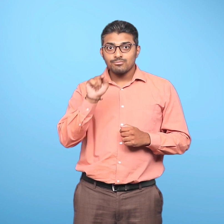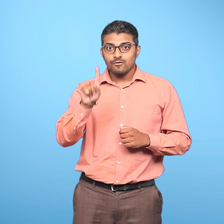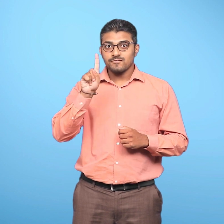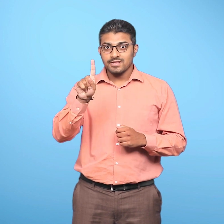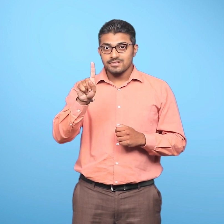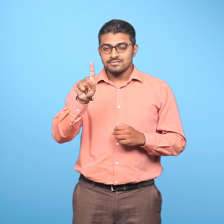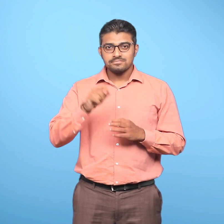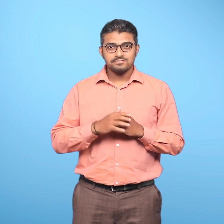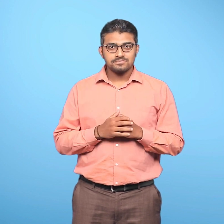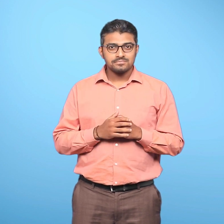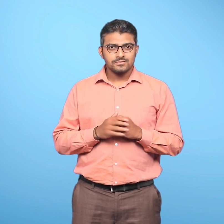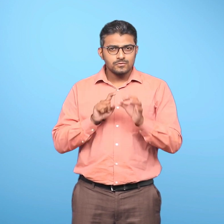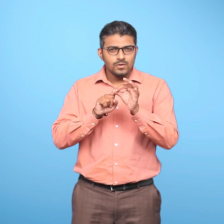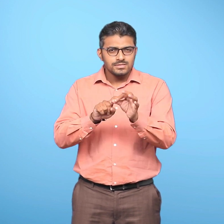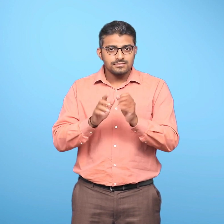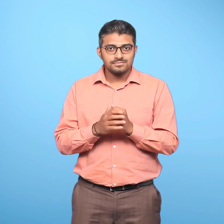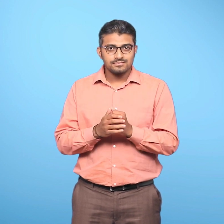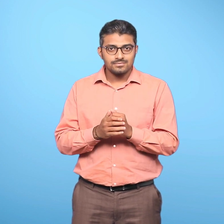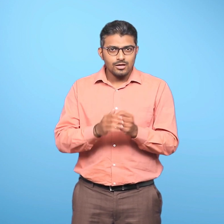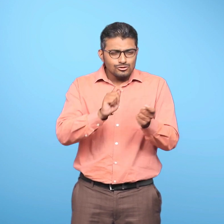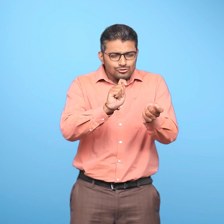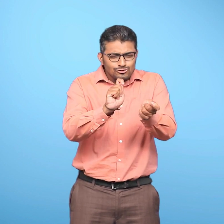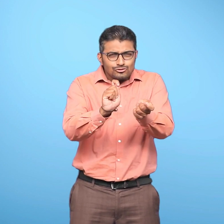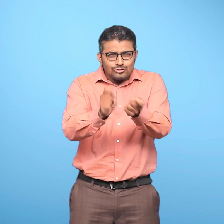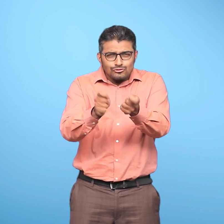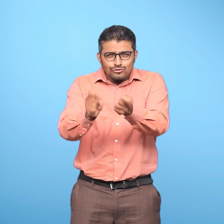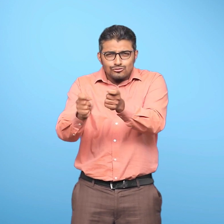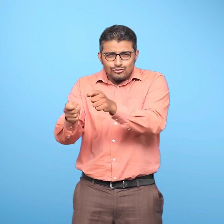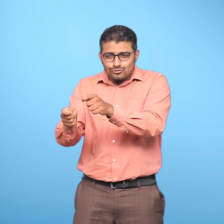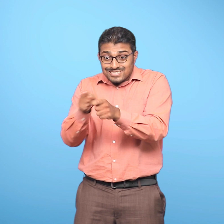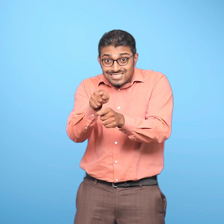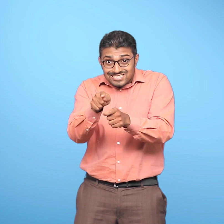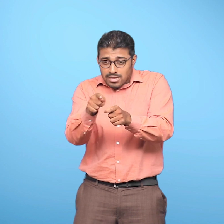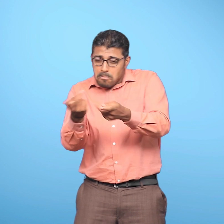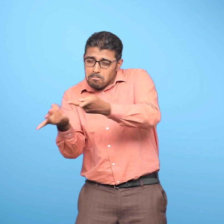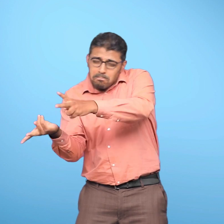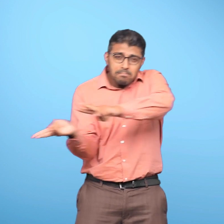6.1. Can all changes always be reversed?